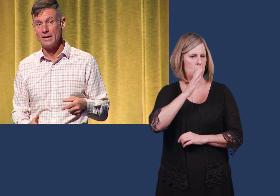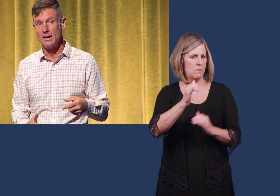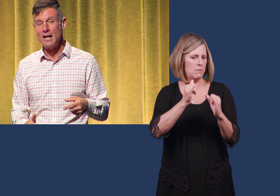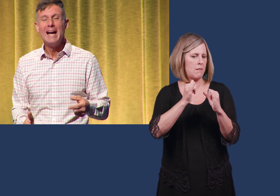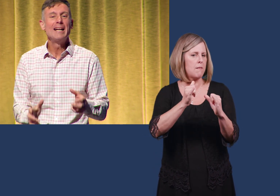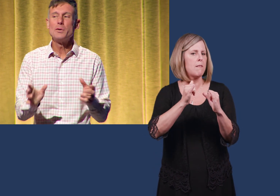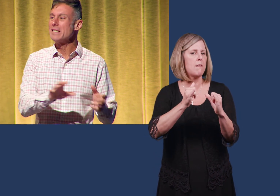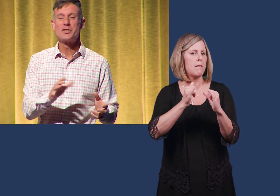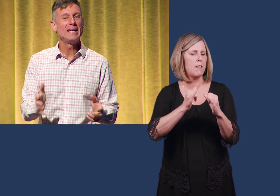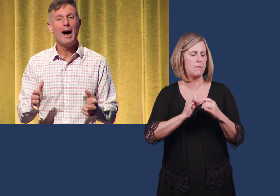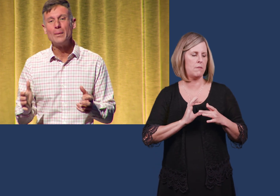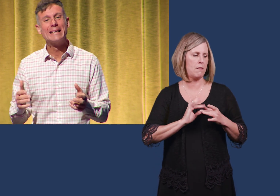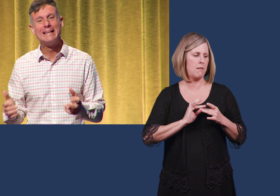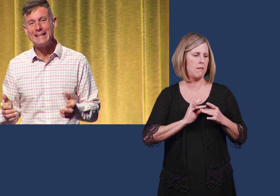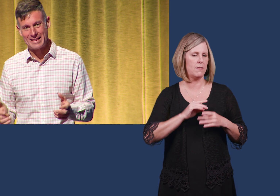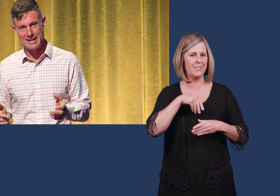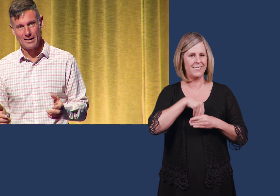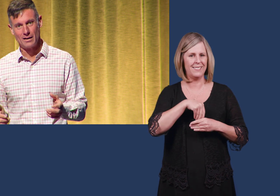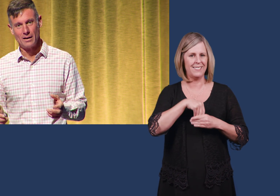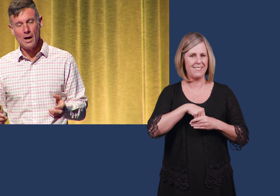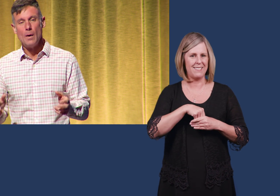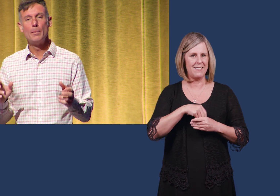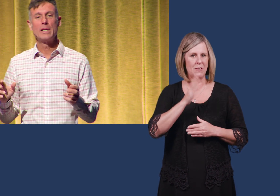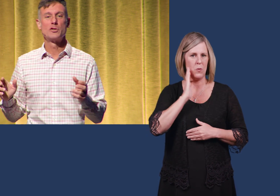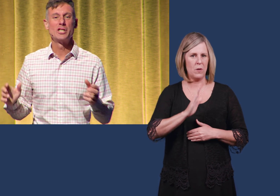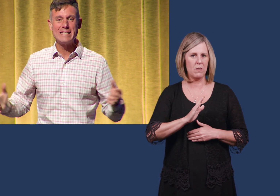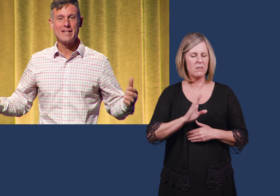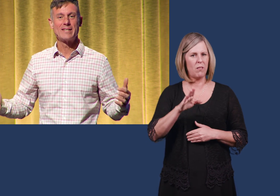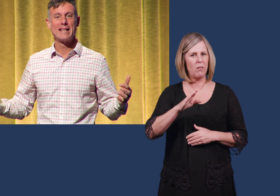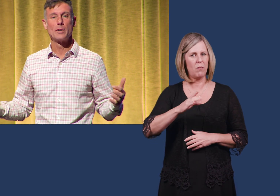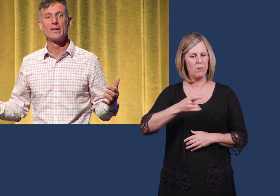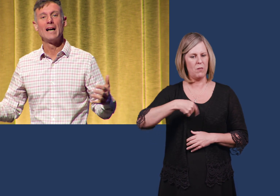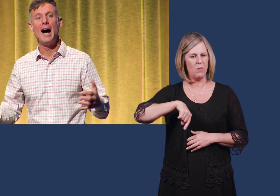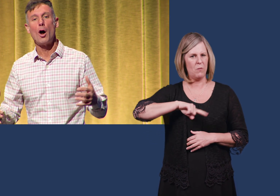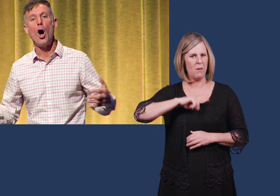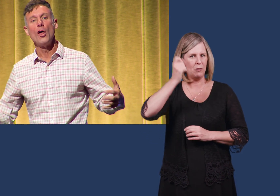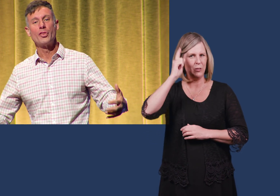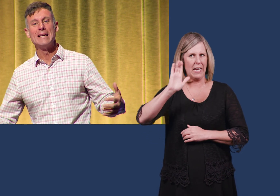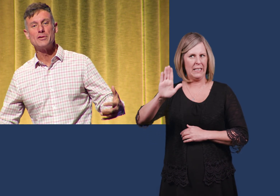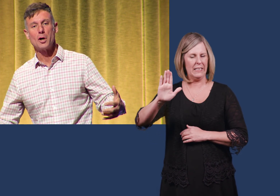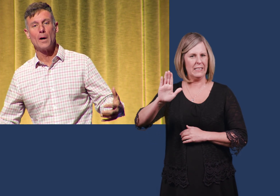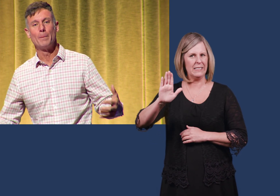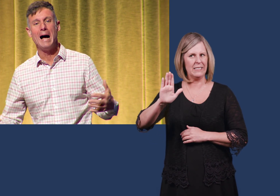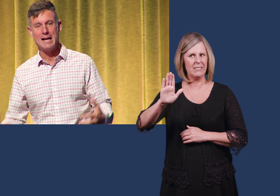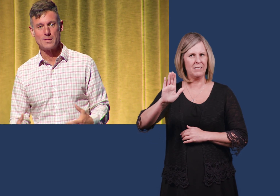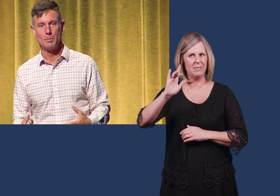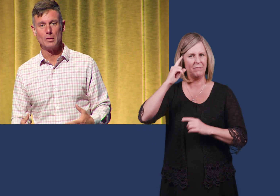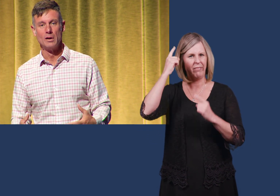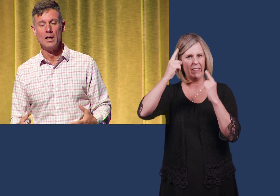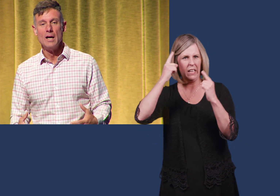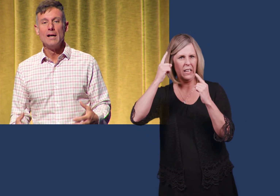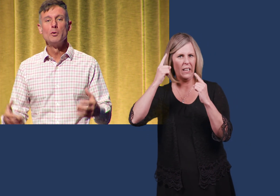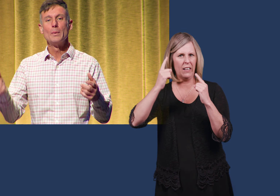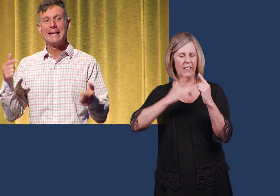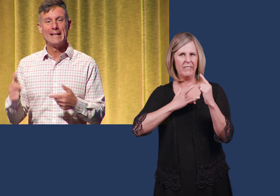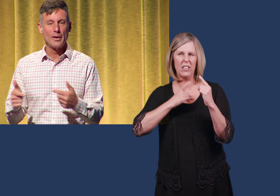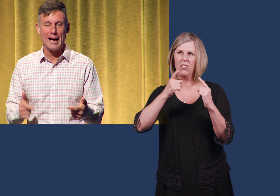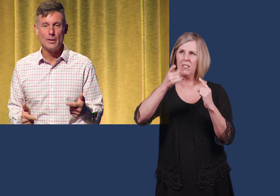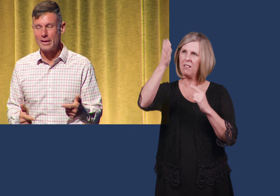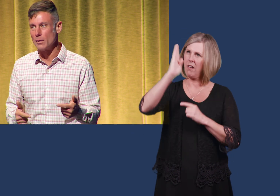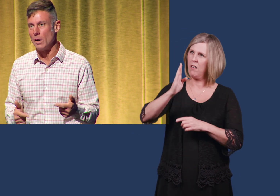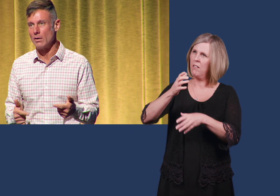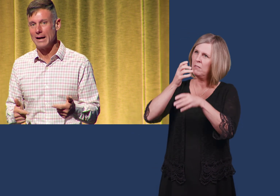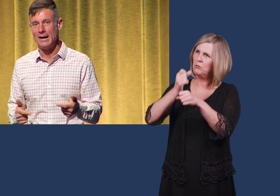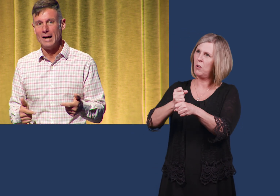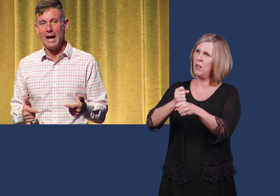feel it. And you can see how we get there. Because Jesus says that with God, all things are possible. And when we hear